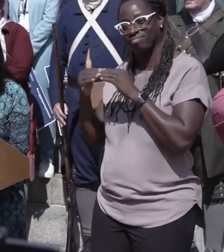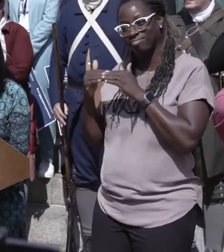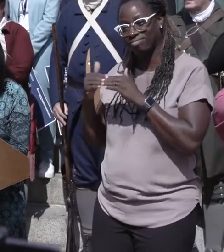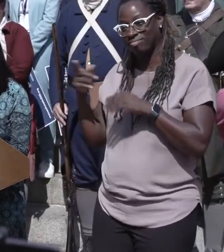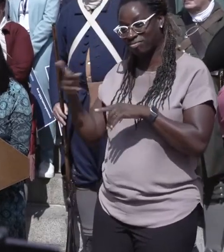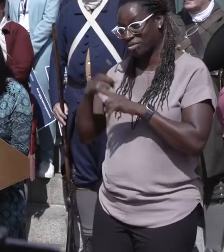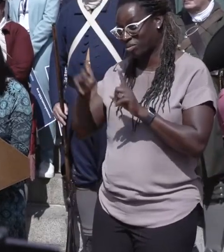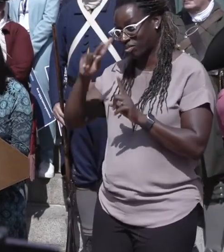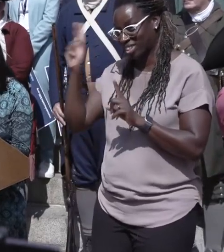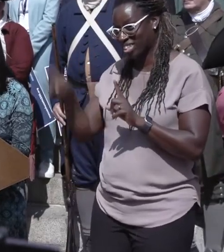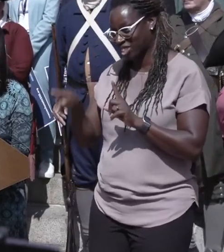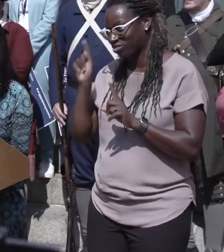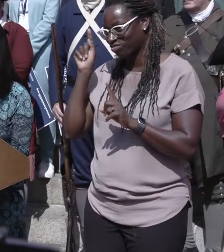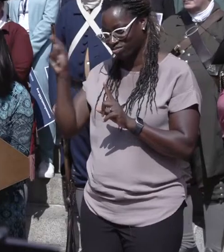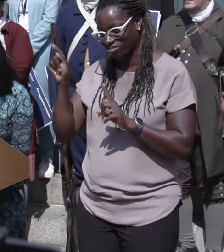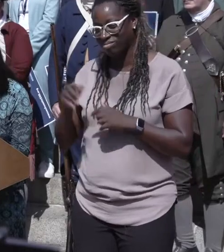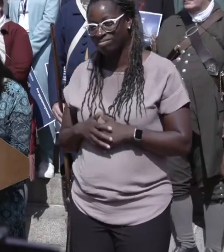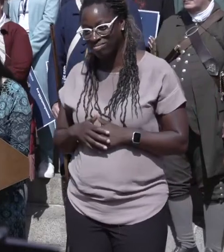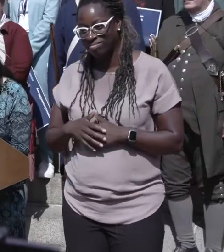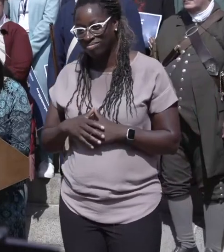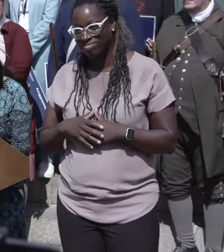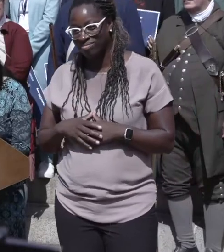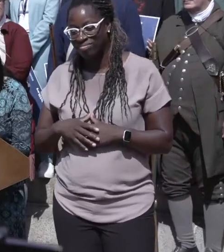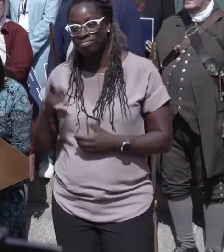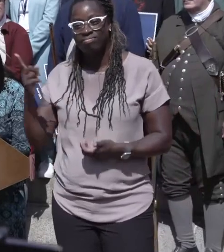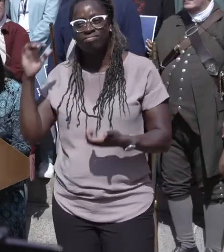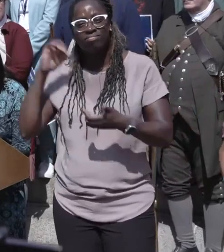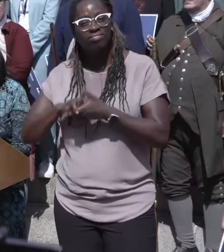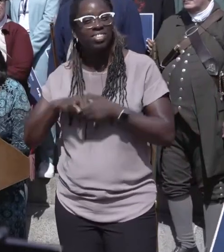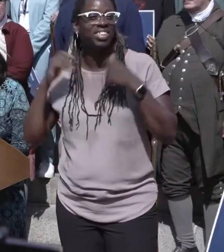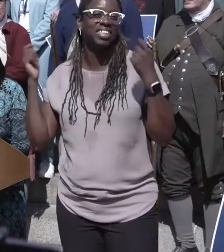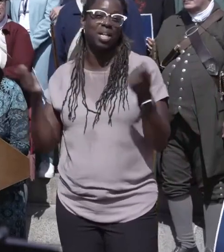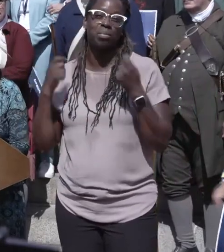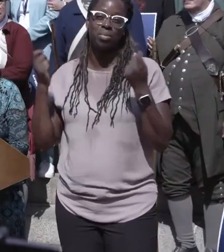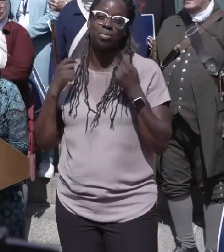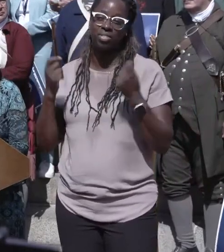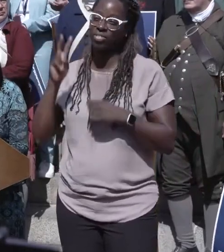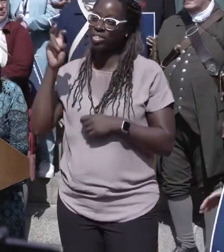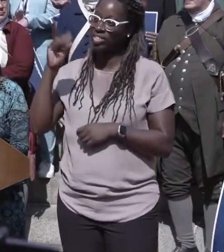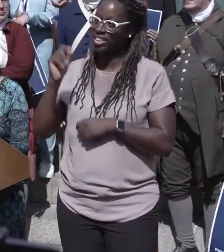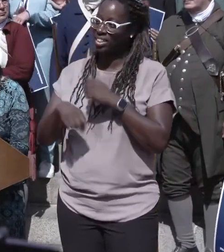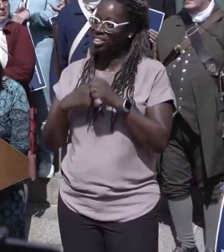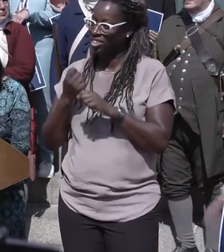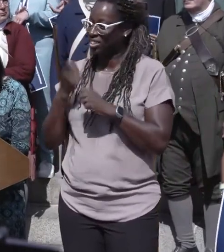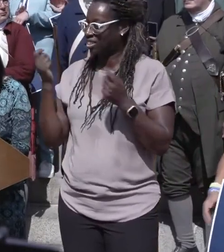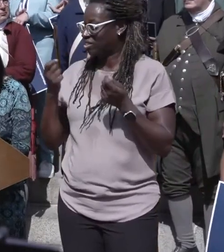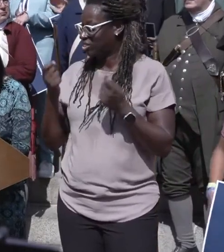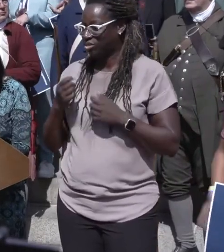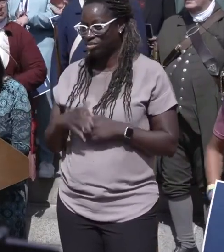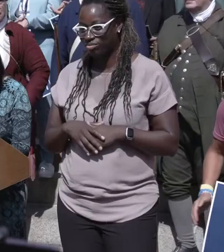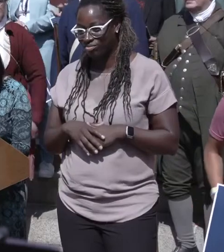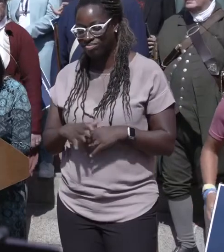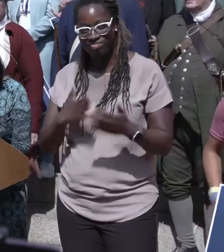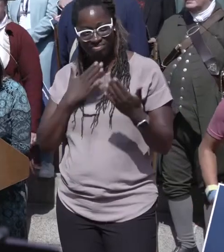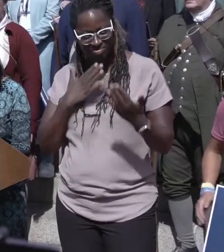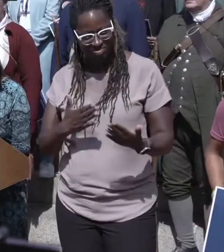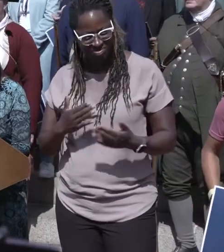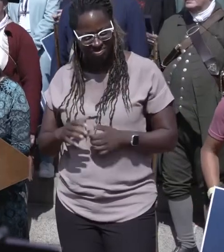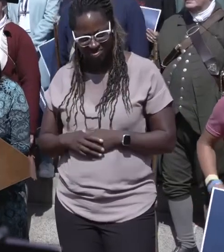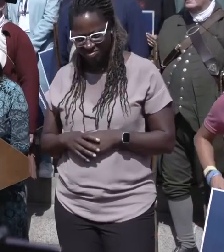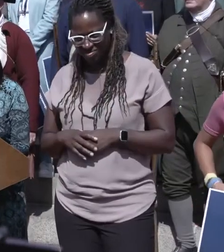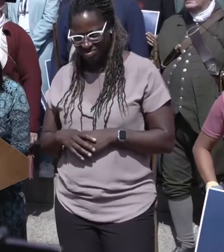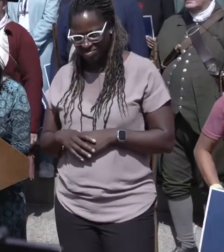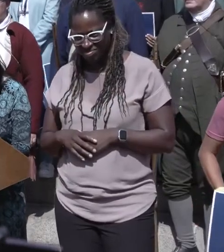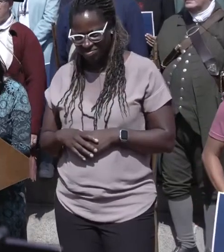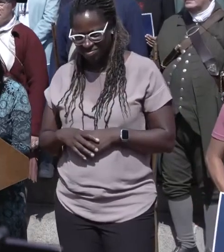cities commemorating the 250th over there. I want to thank you, Chief Idowu. I want to